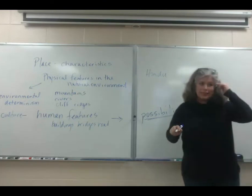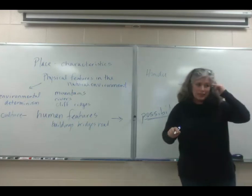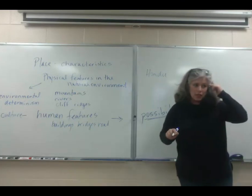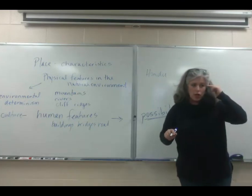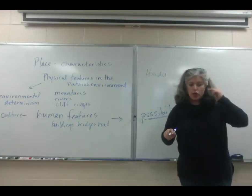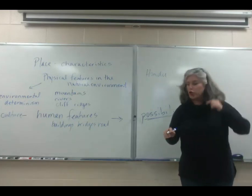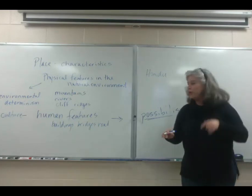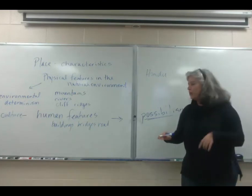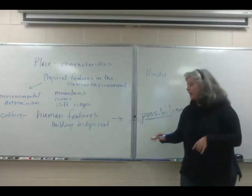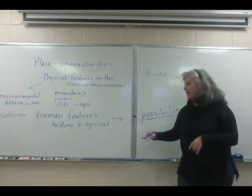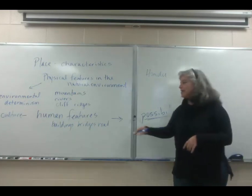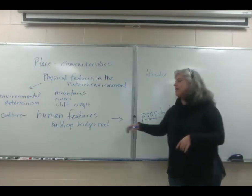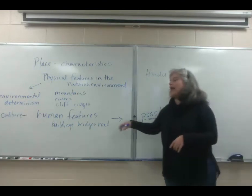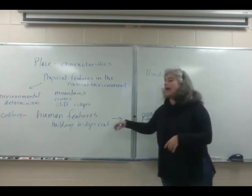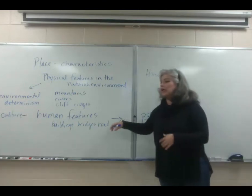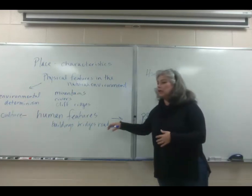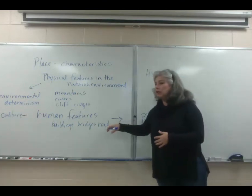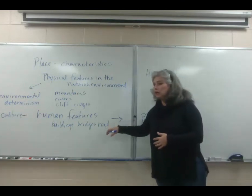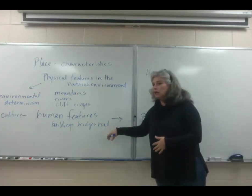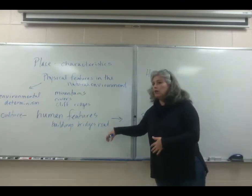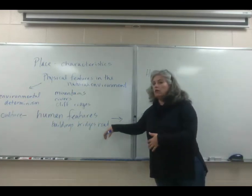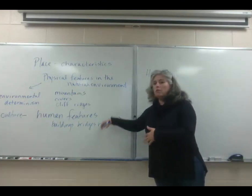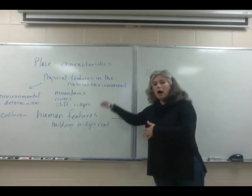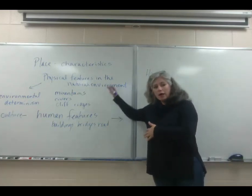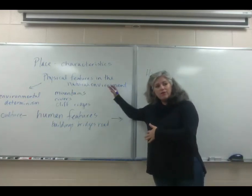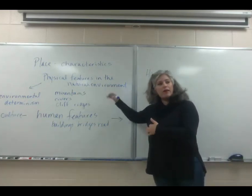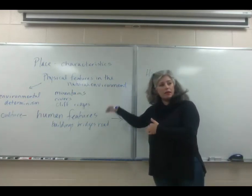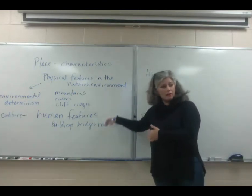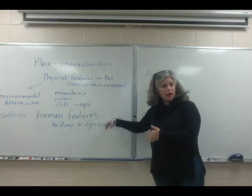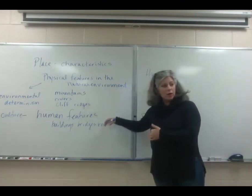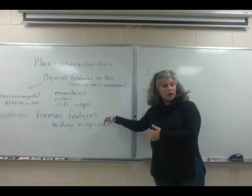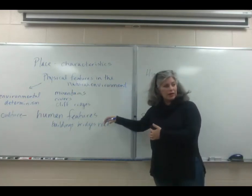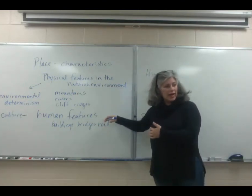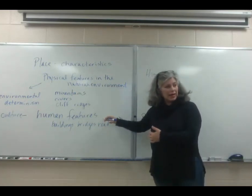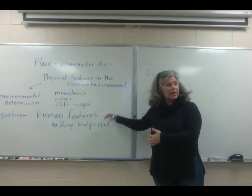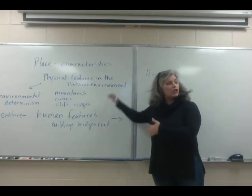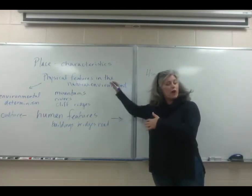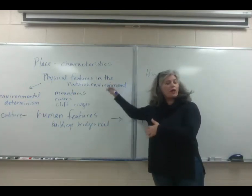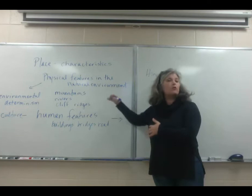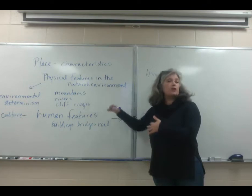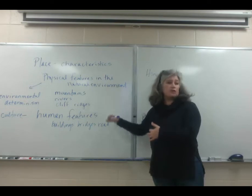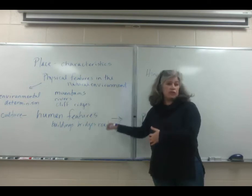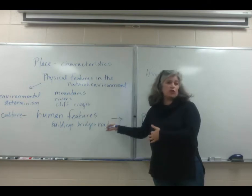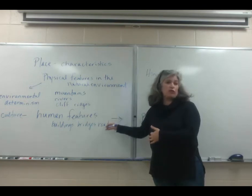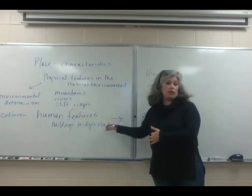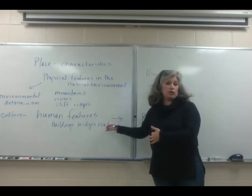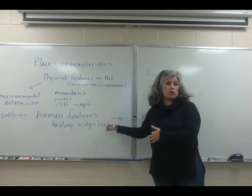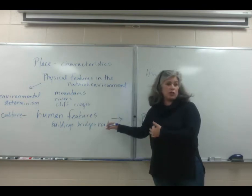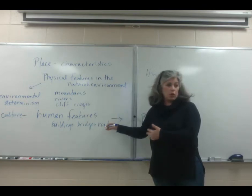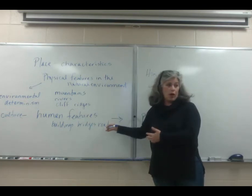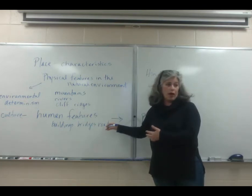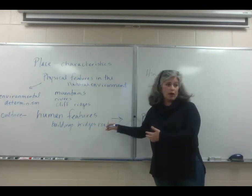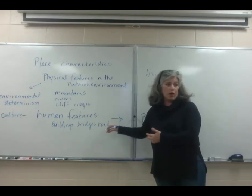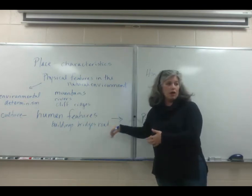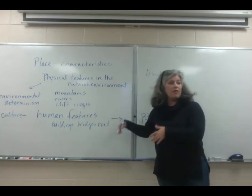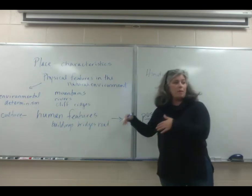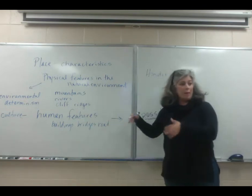mind, human beings can modify the environment, can interact with those physical features in a way that makes